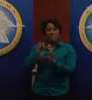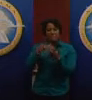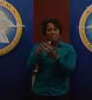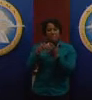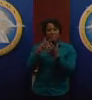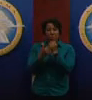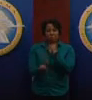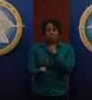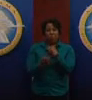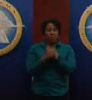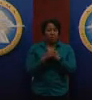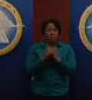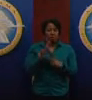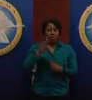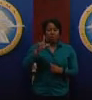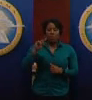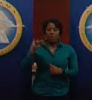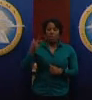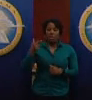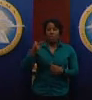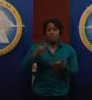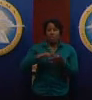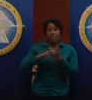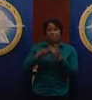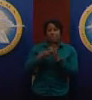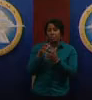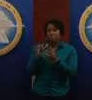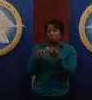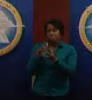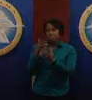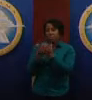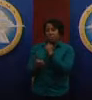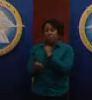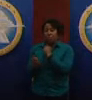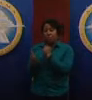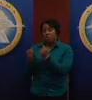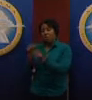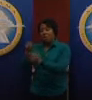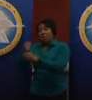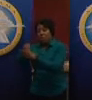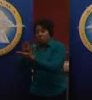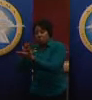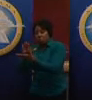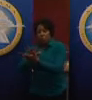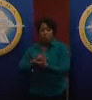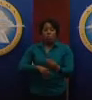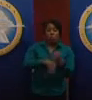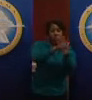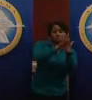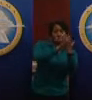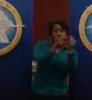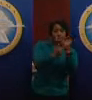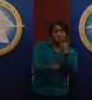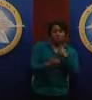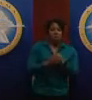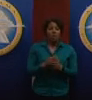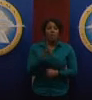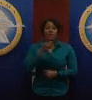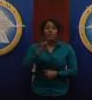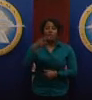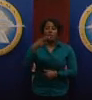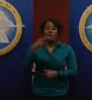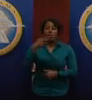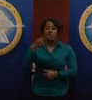Well, it means you're doing a little bit of both of the above. So as Dr. Harris will be talking to us about